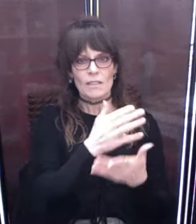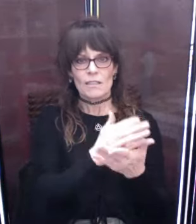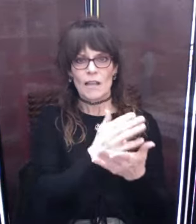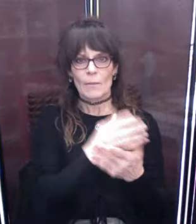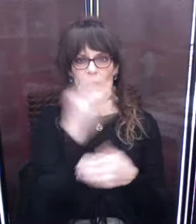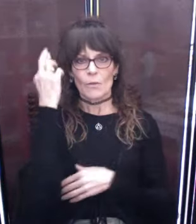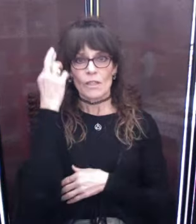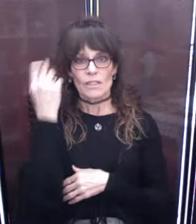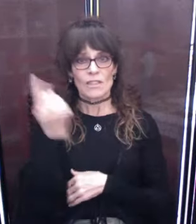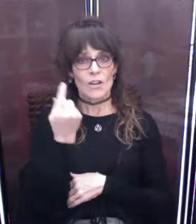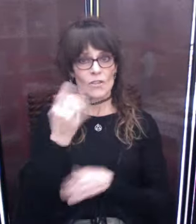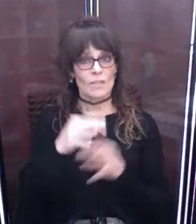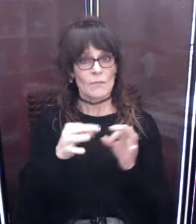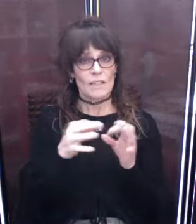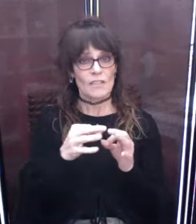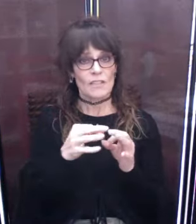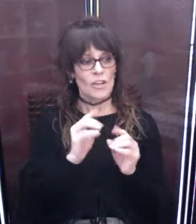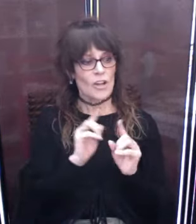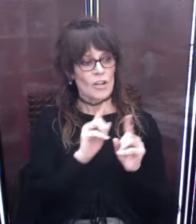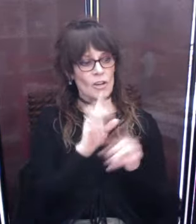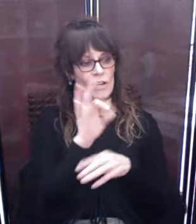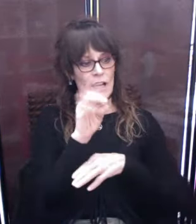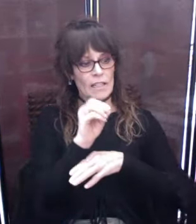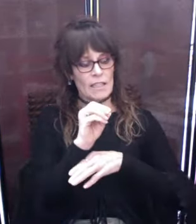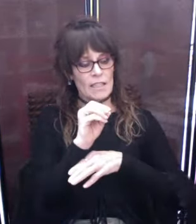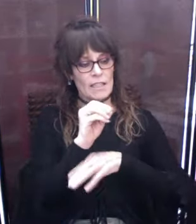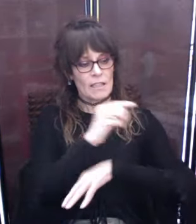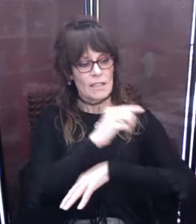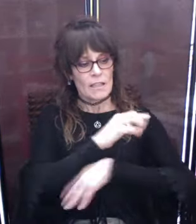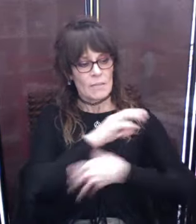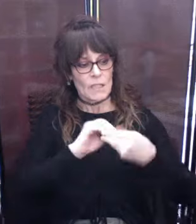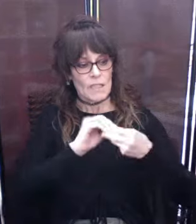I have for him is go to 90 meetings in 90 days, and there's no meetings where we are.